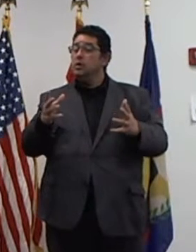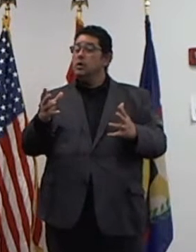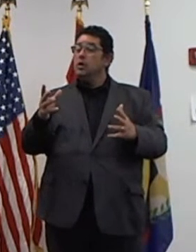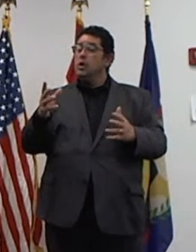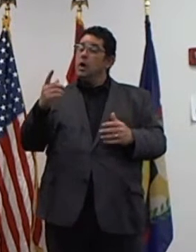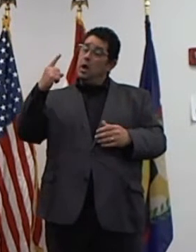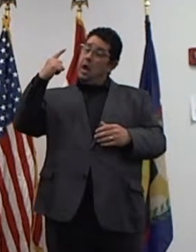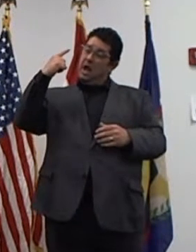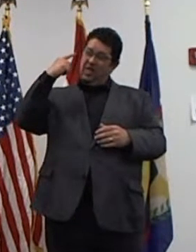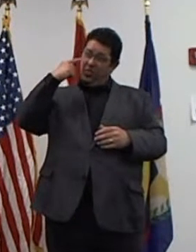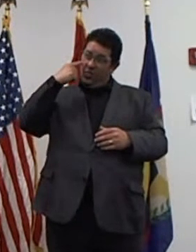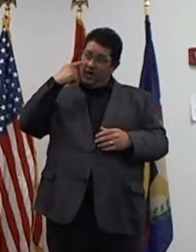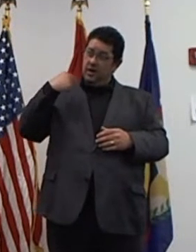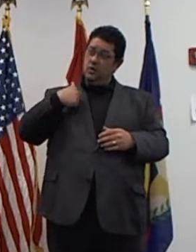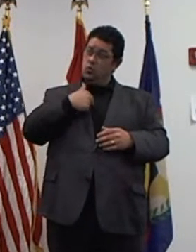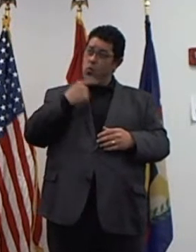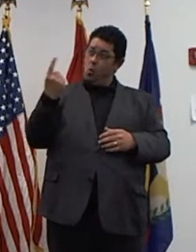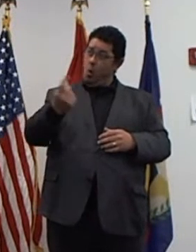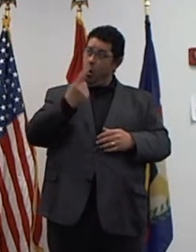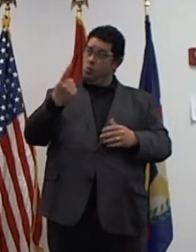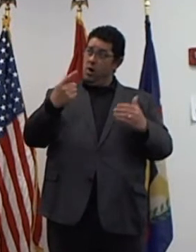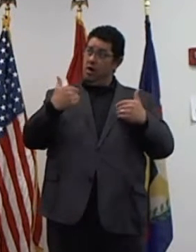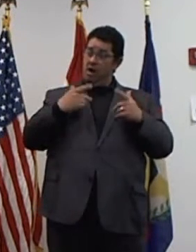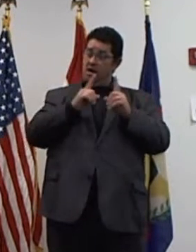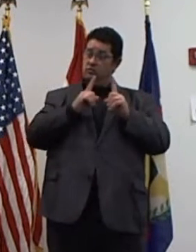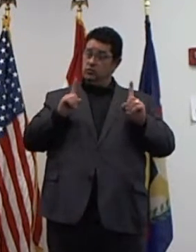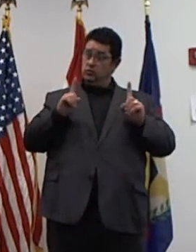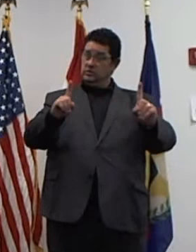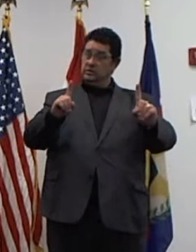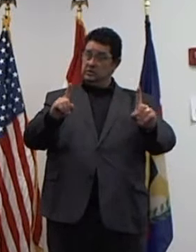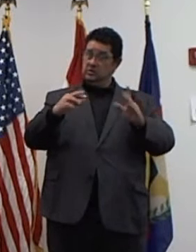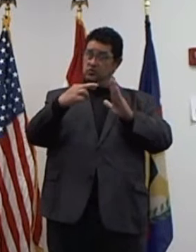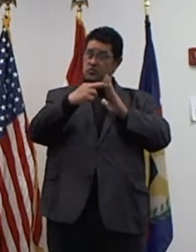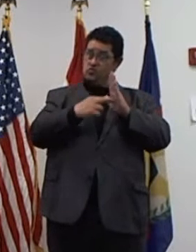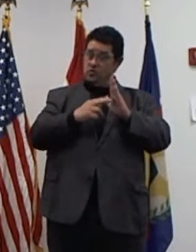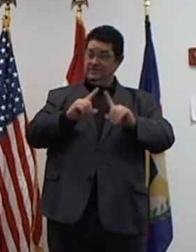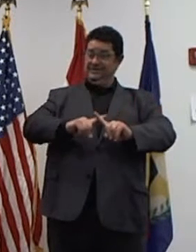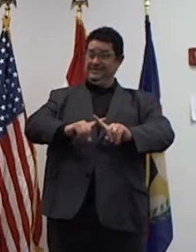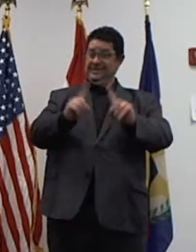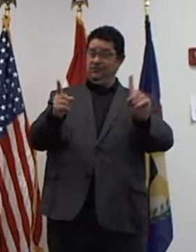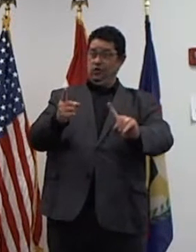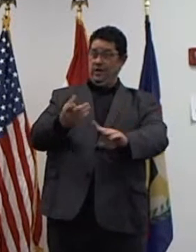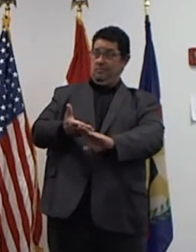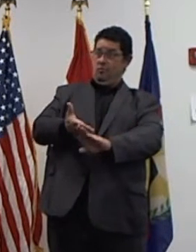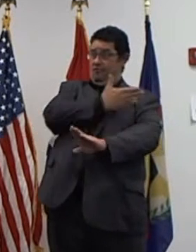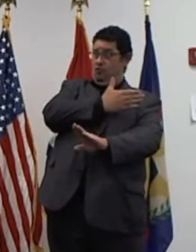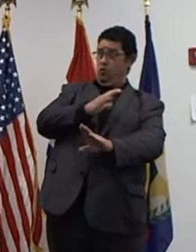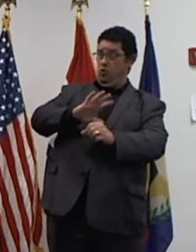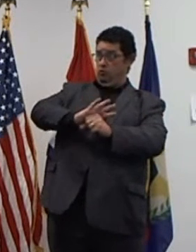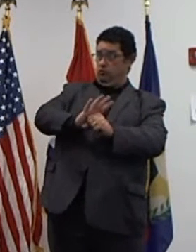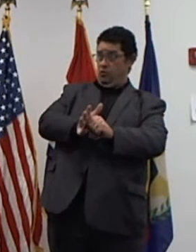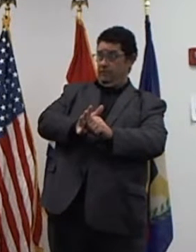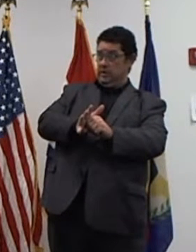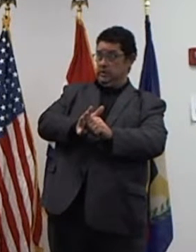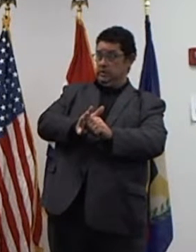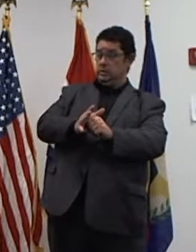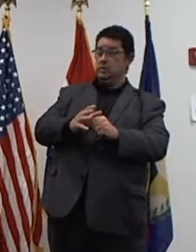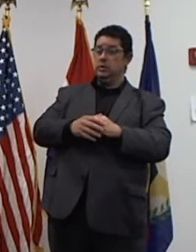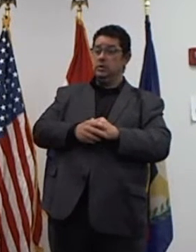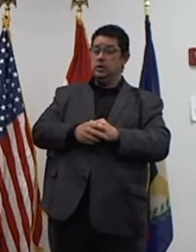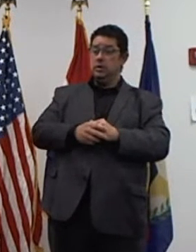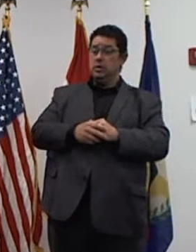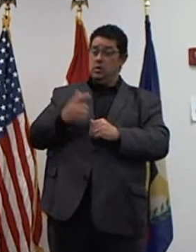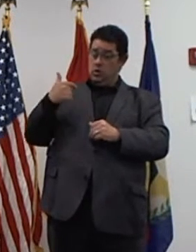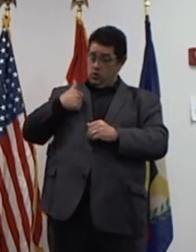I think we'll always have social distancing guidelines that will be different than before, and we will always see our